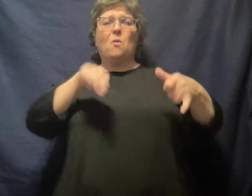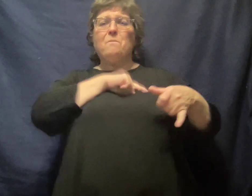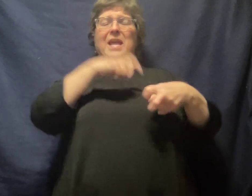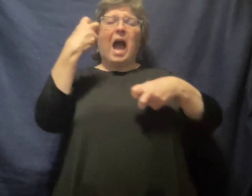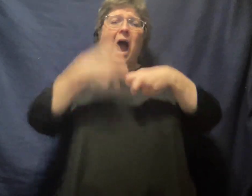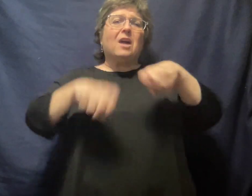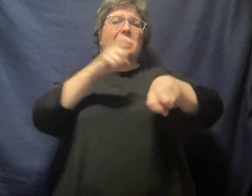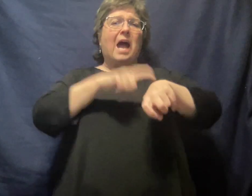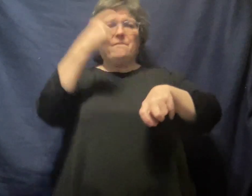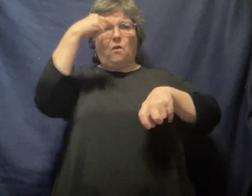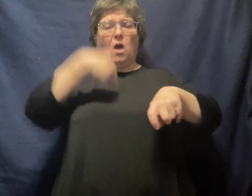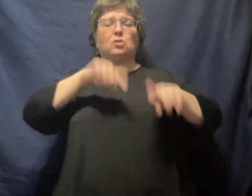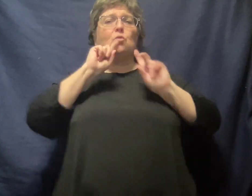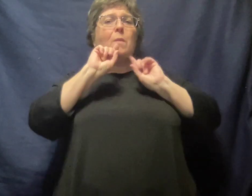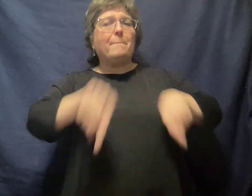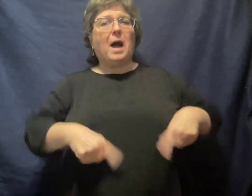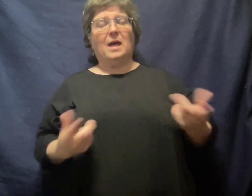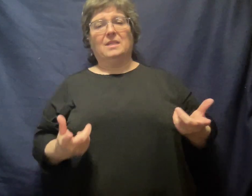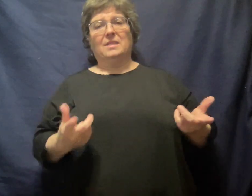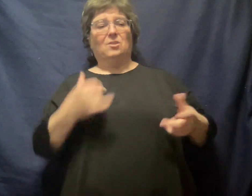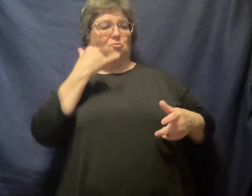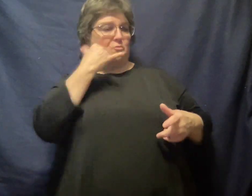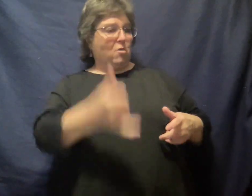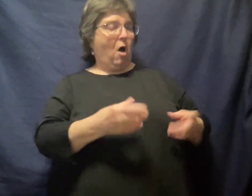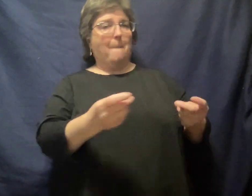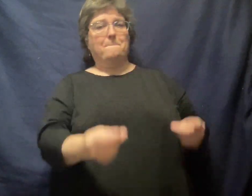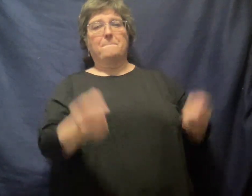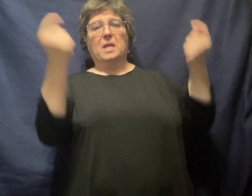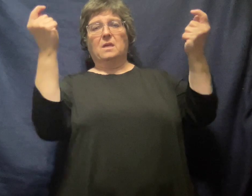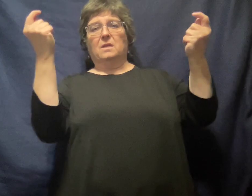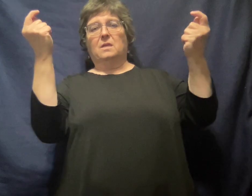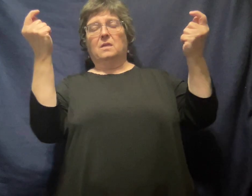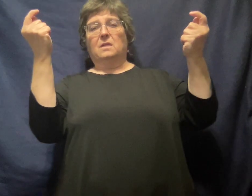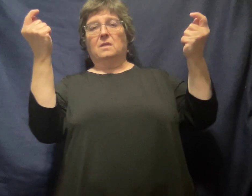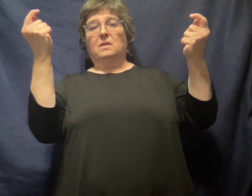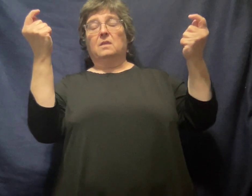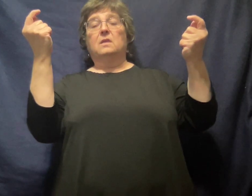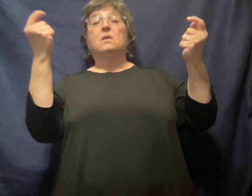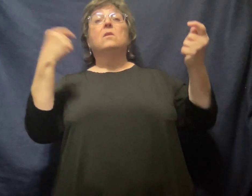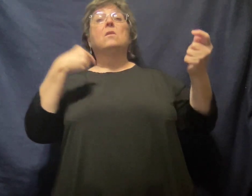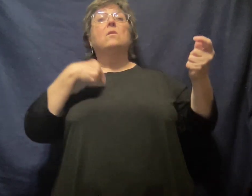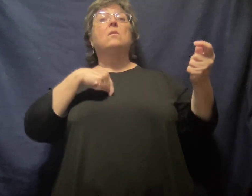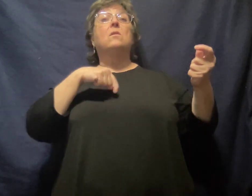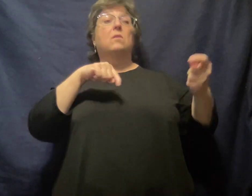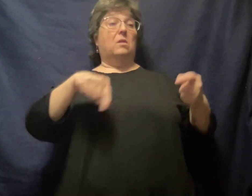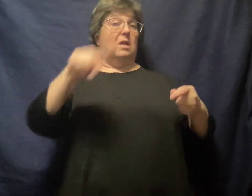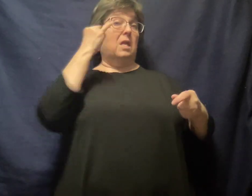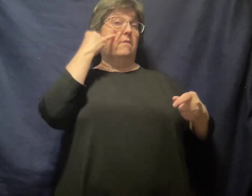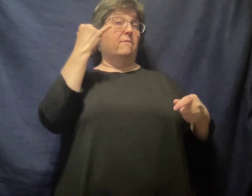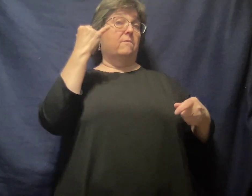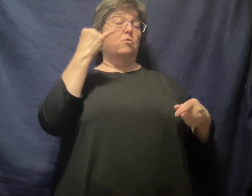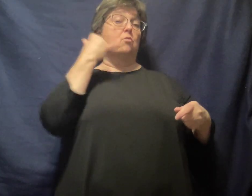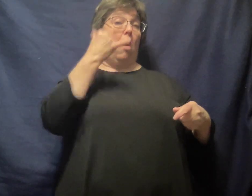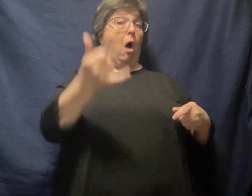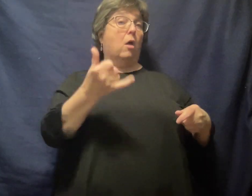for us to even respond to the calls immediately, to the point where if you call, you might hear a busy